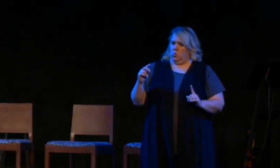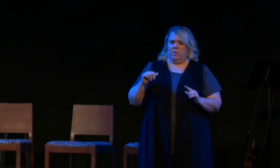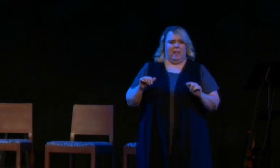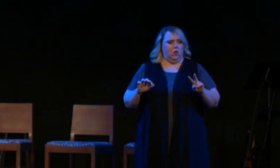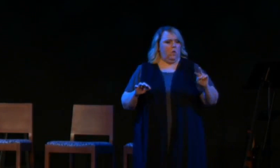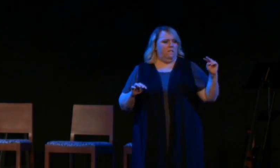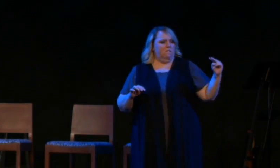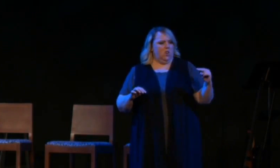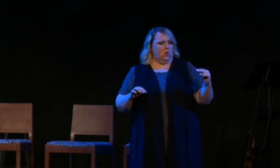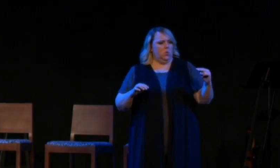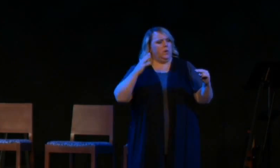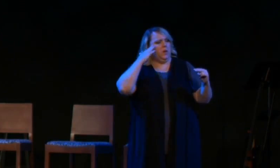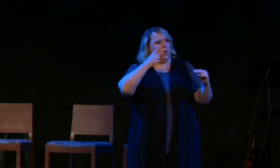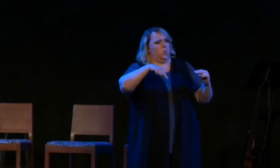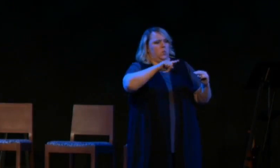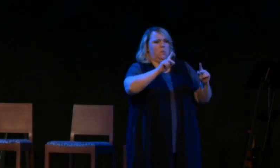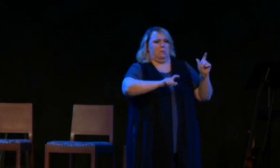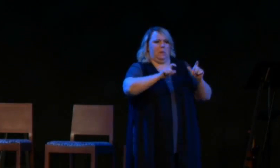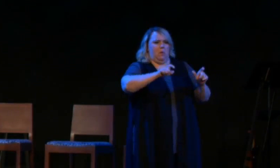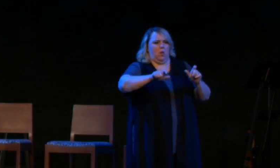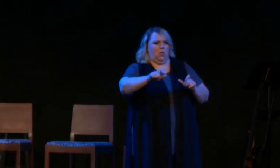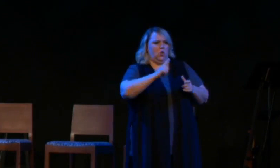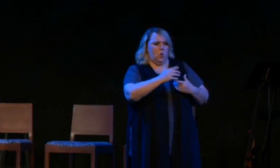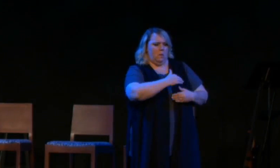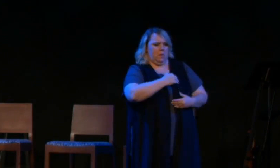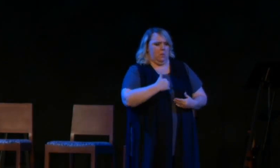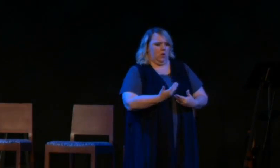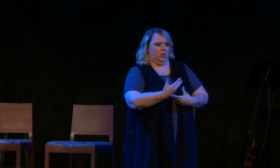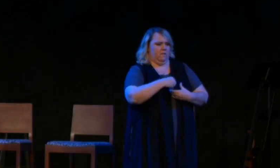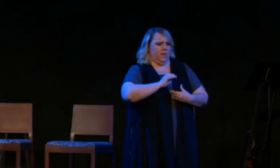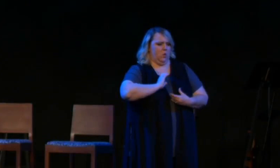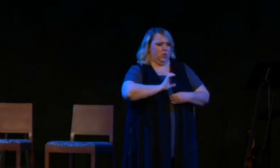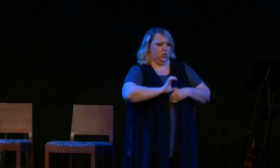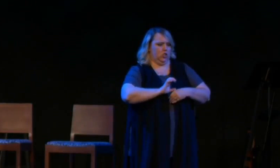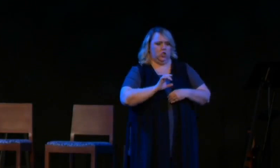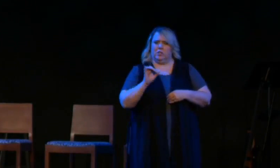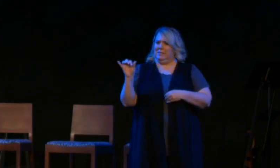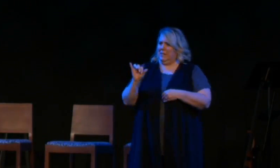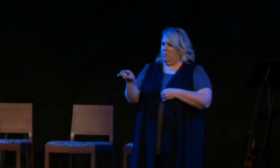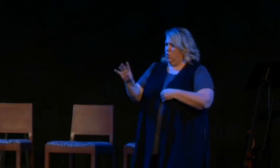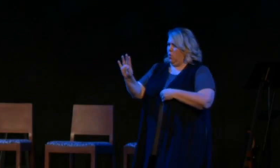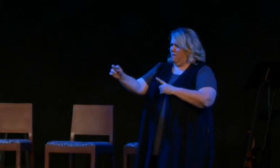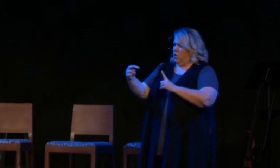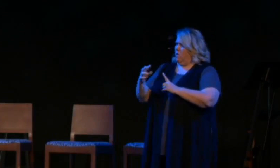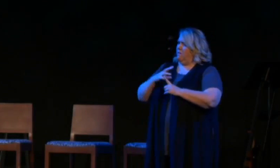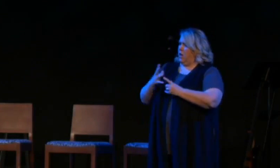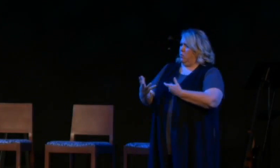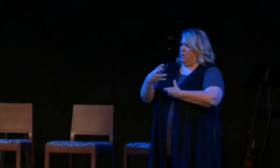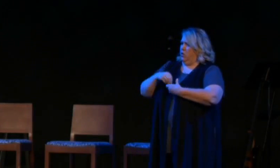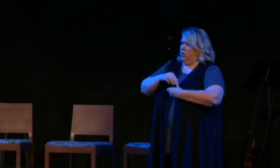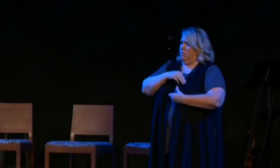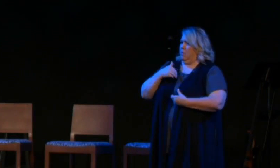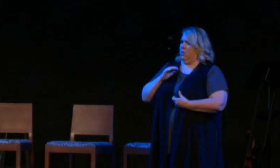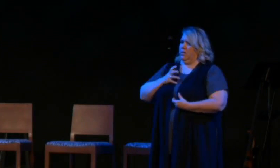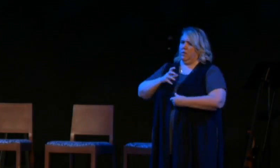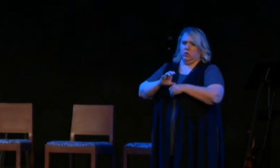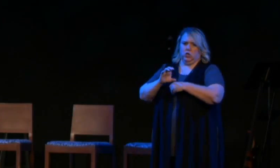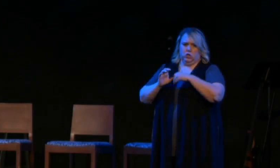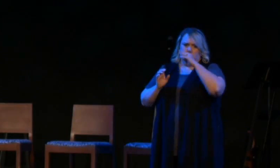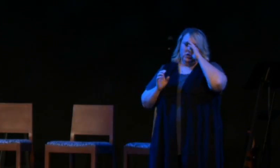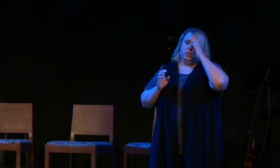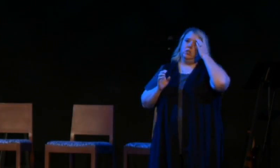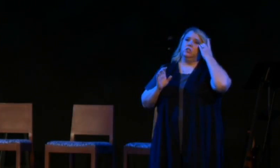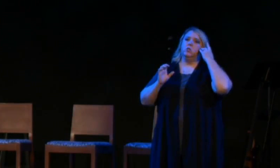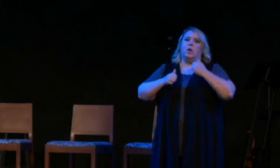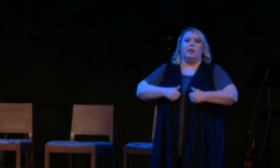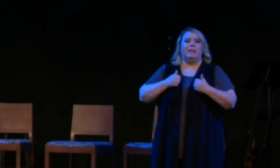people and as members of our church, and other people have another view, and we affirm them as members of our church. So we're living with all the folks that we